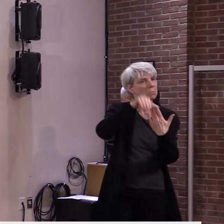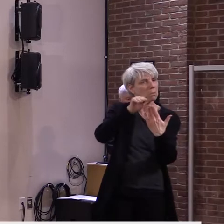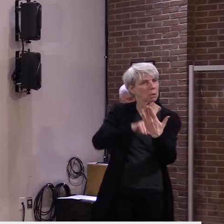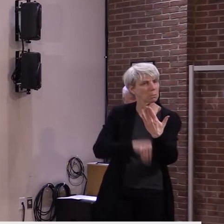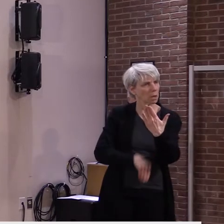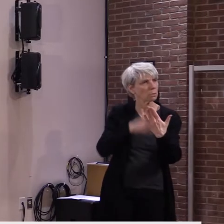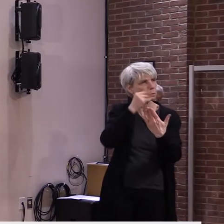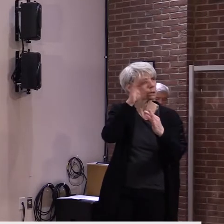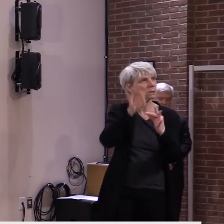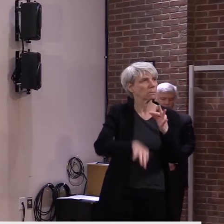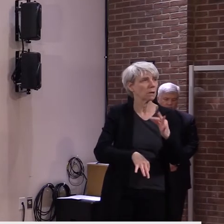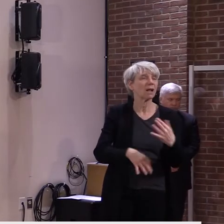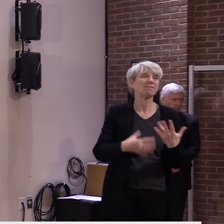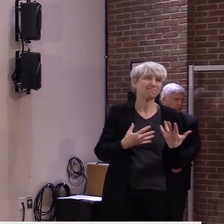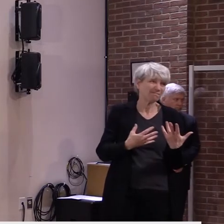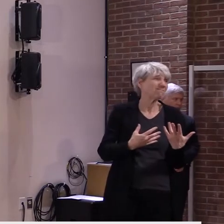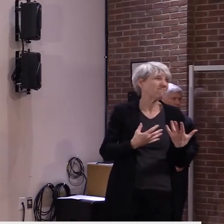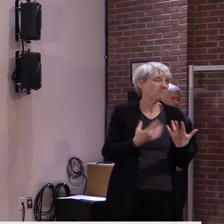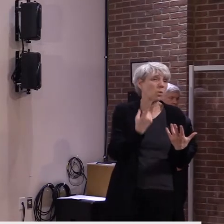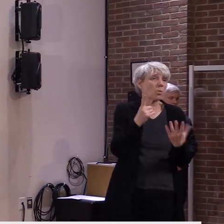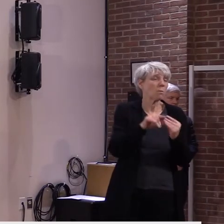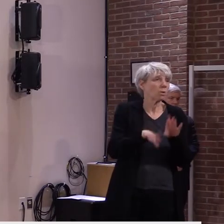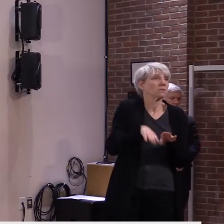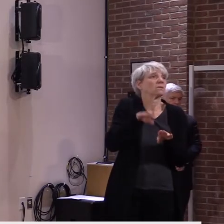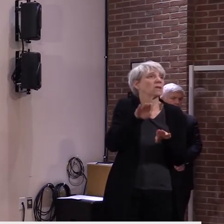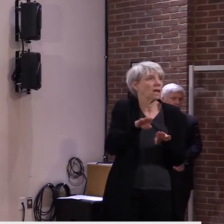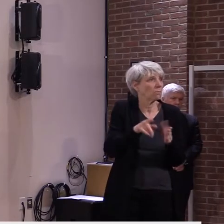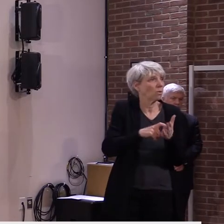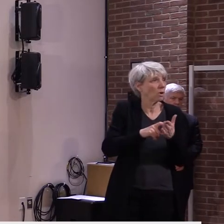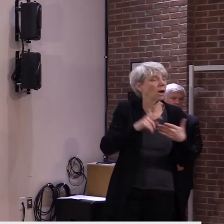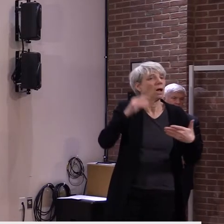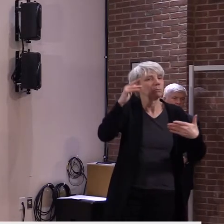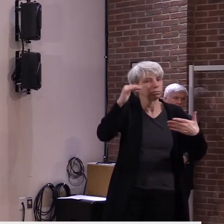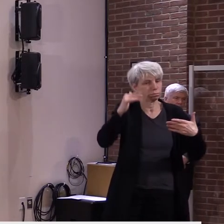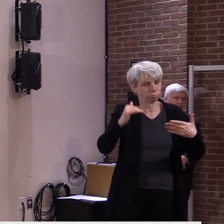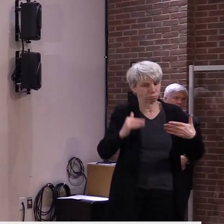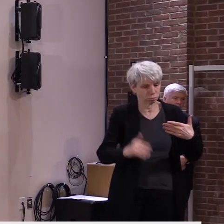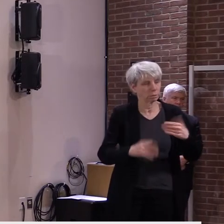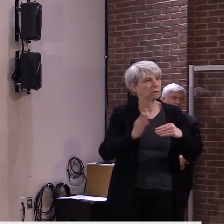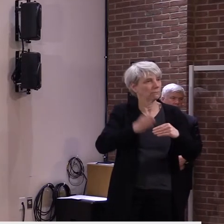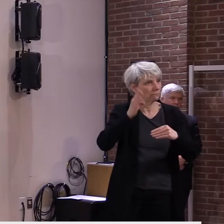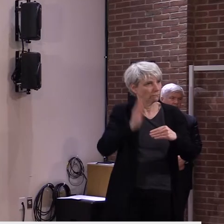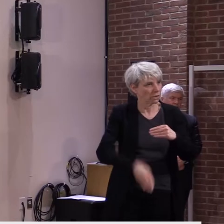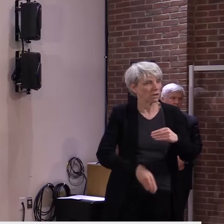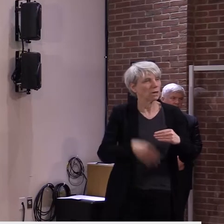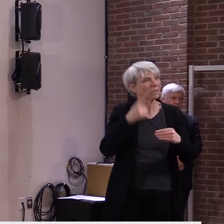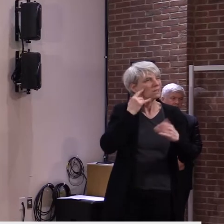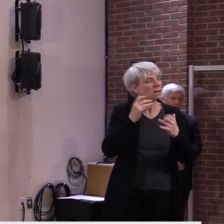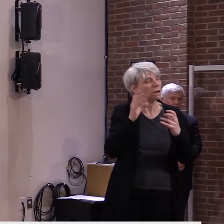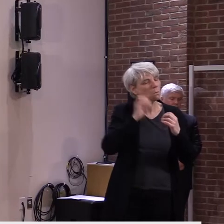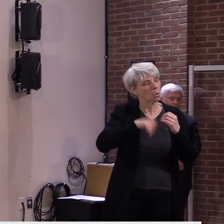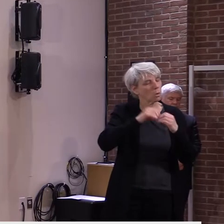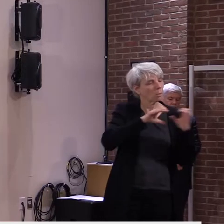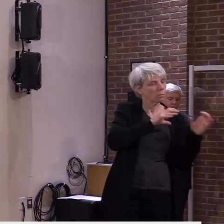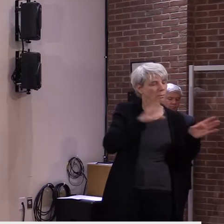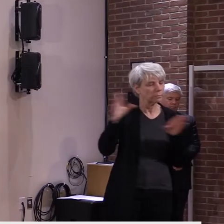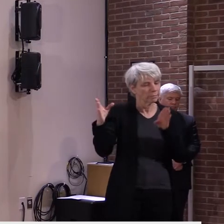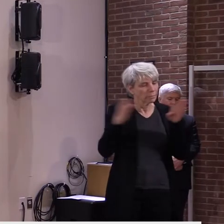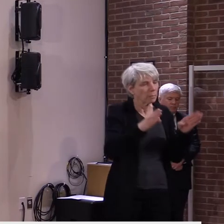documentation, but it is one more step in the process as we return to a more normal structure for unemployment benefits.